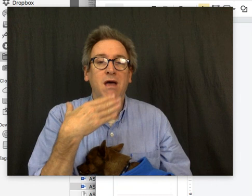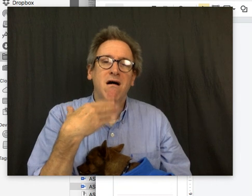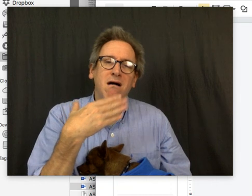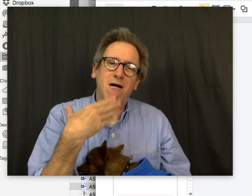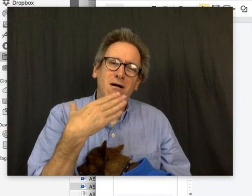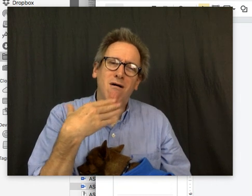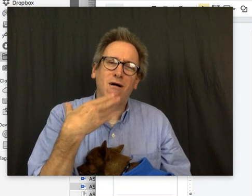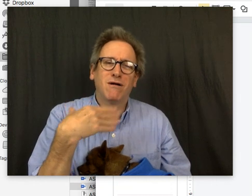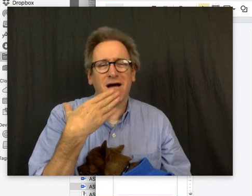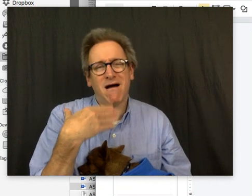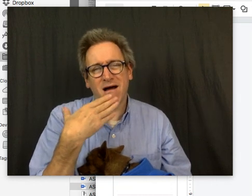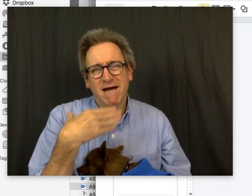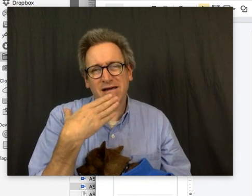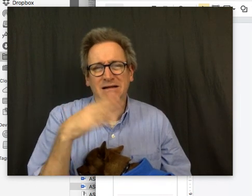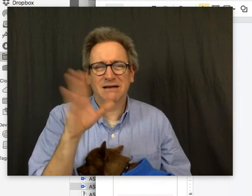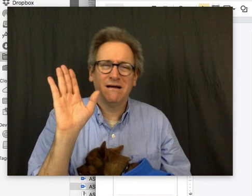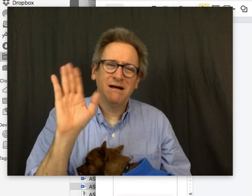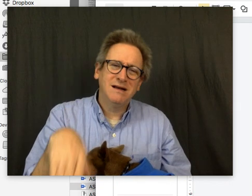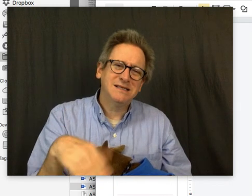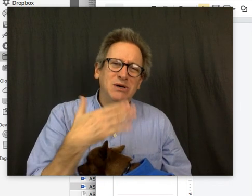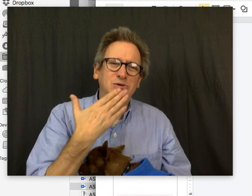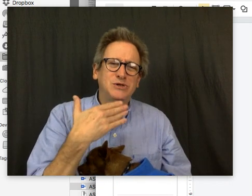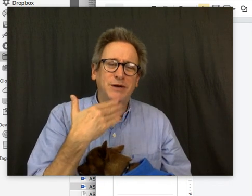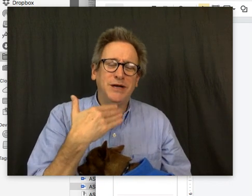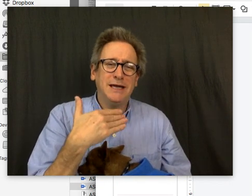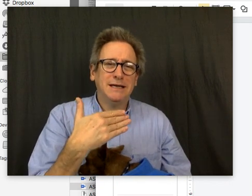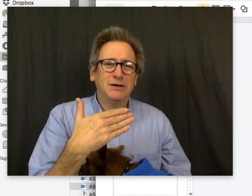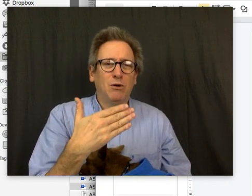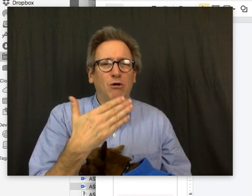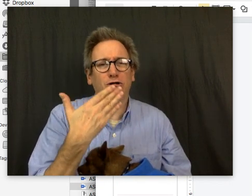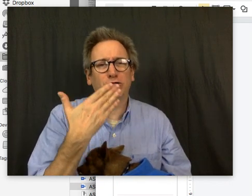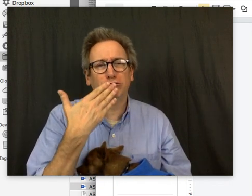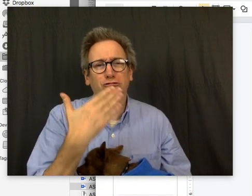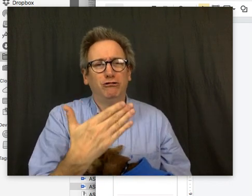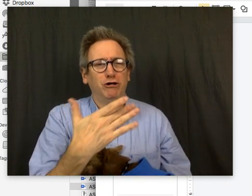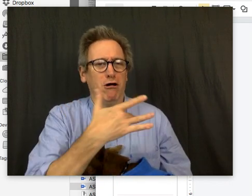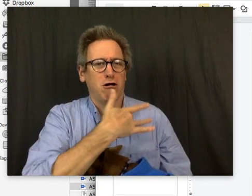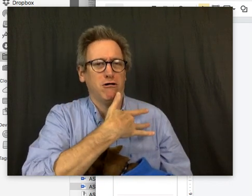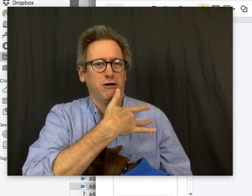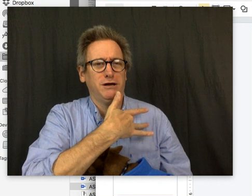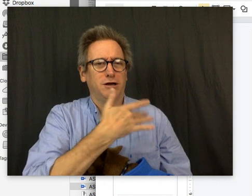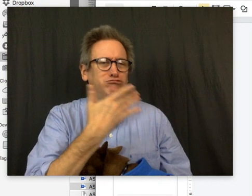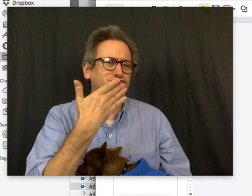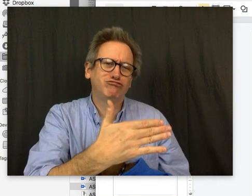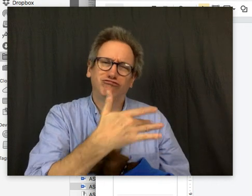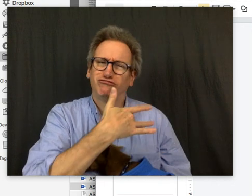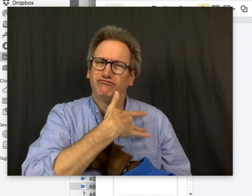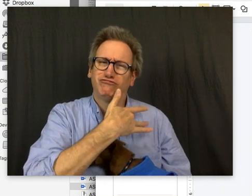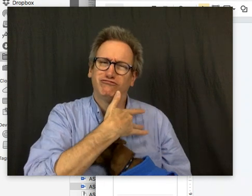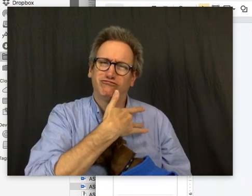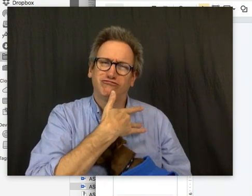So, oh, kind, so sweet, or good-hearted.